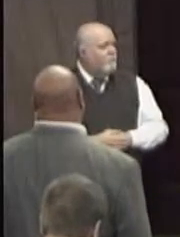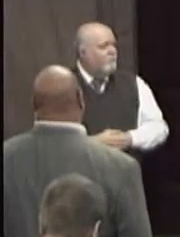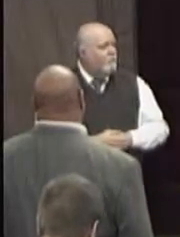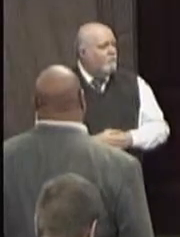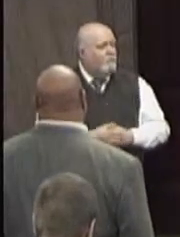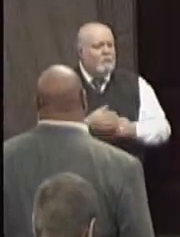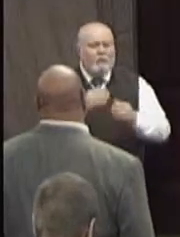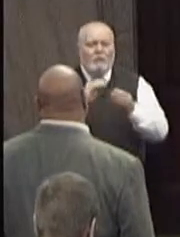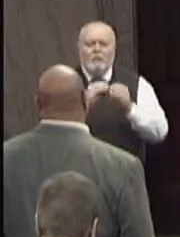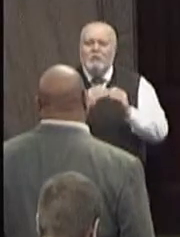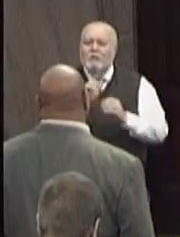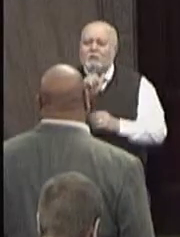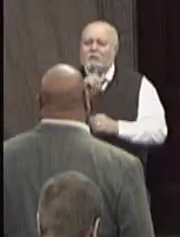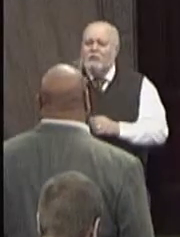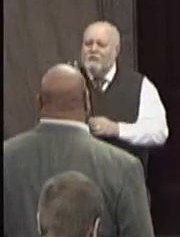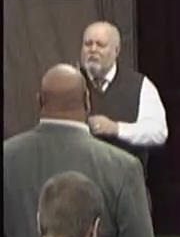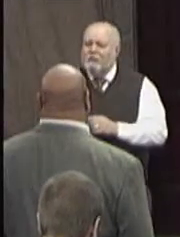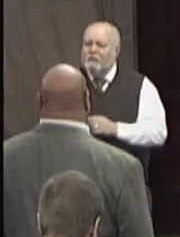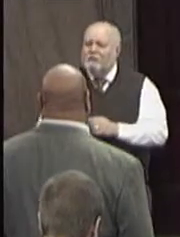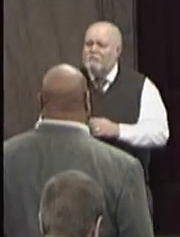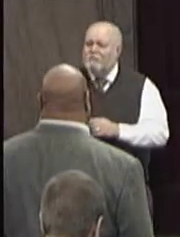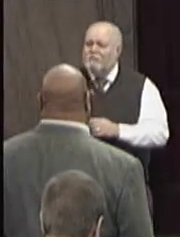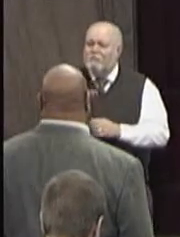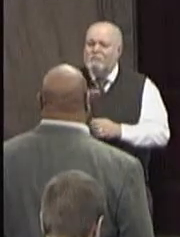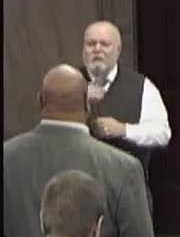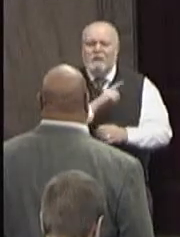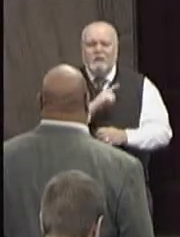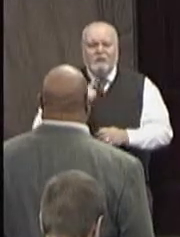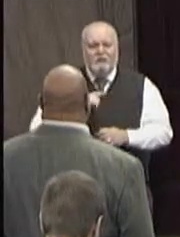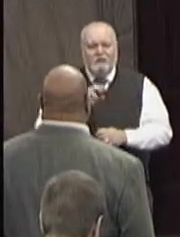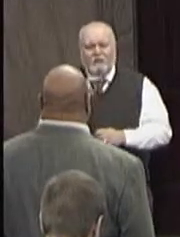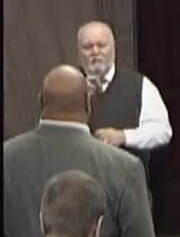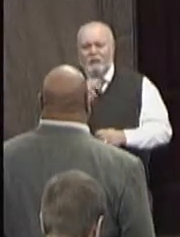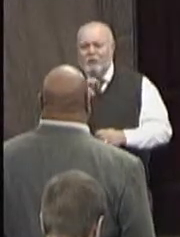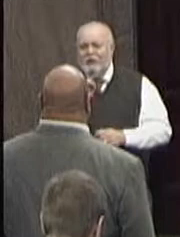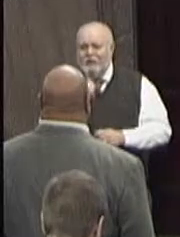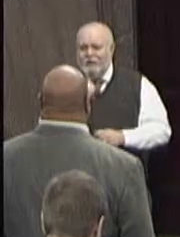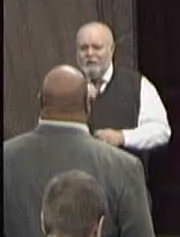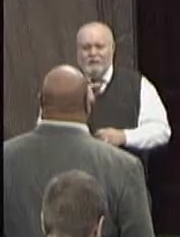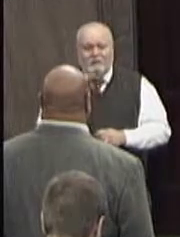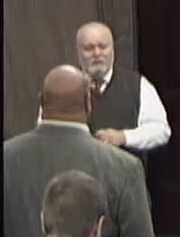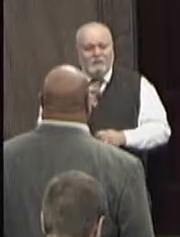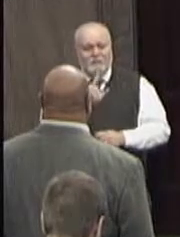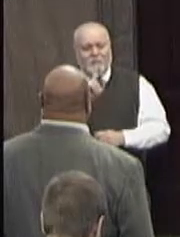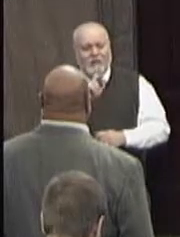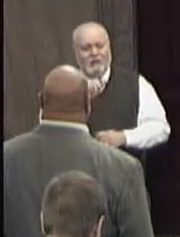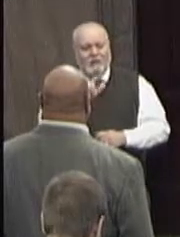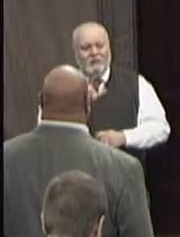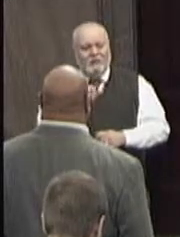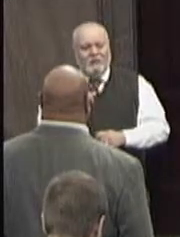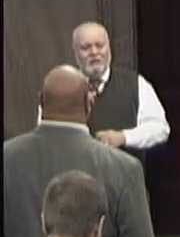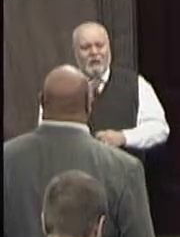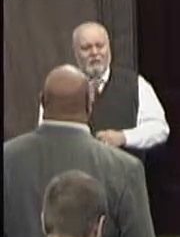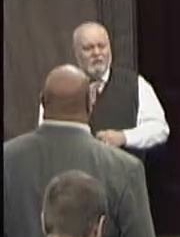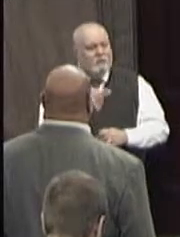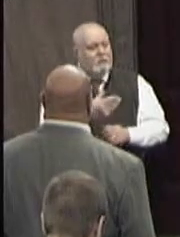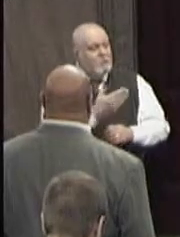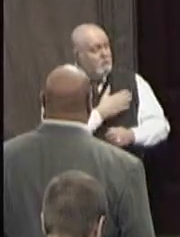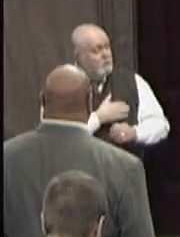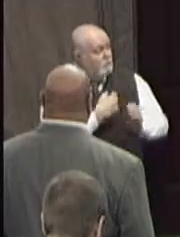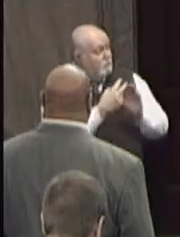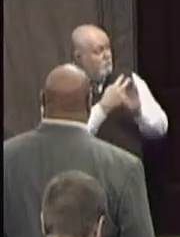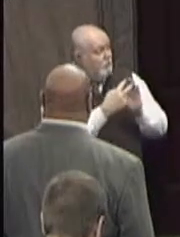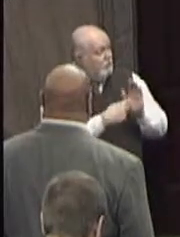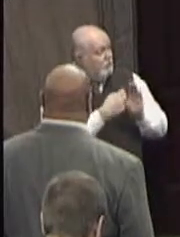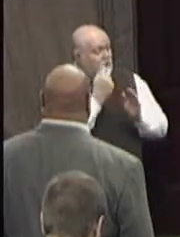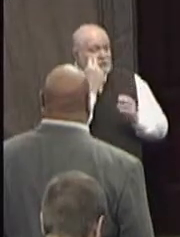number 27 is moved by Legislator Marionetti and seconded by Legislator Cayley. Will the clerk please read the resolution in